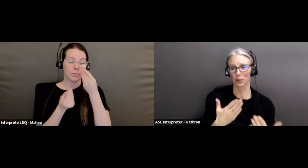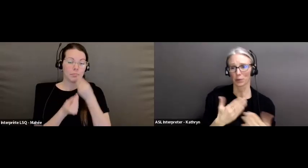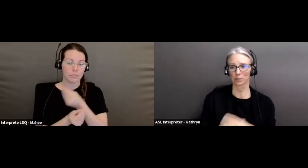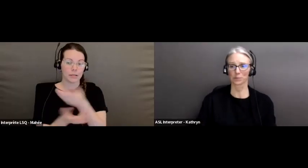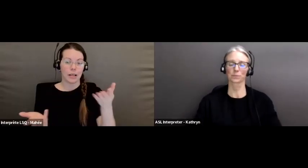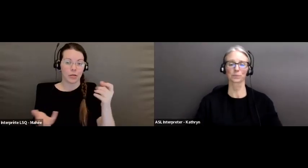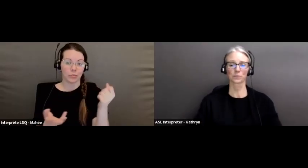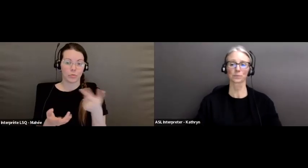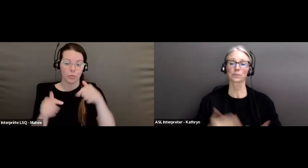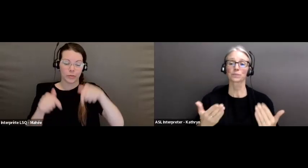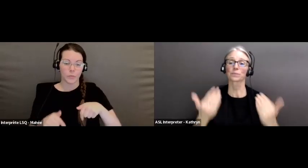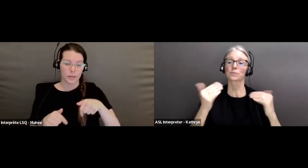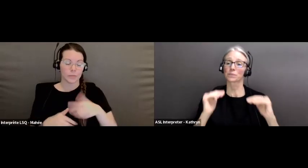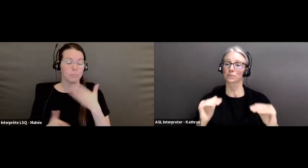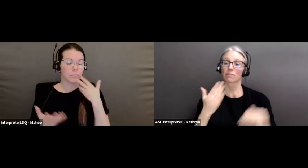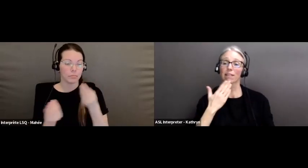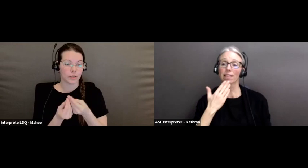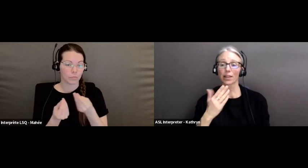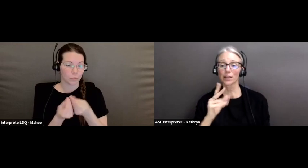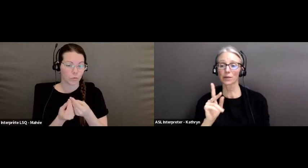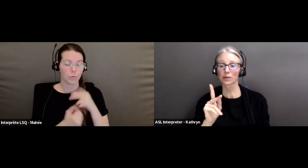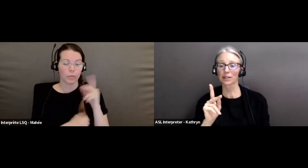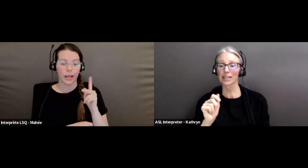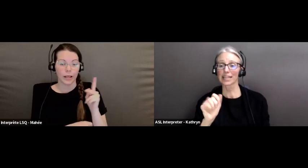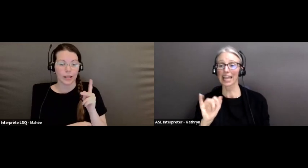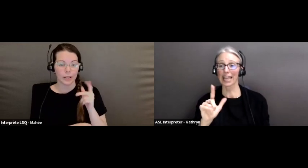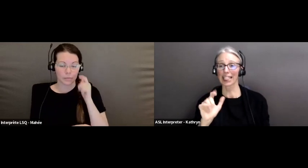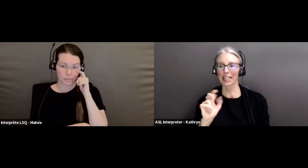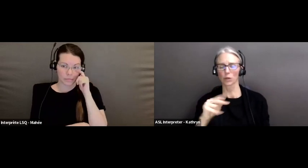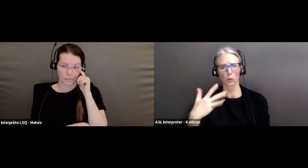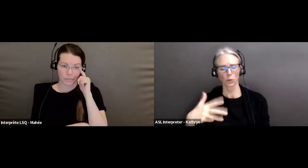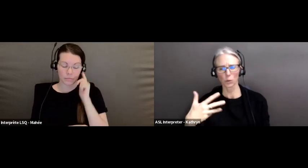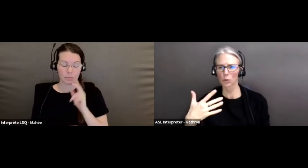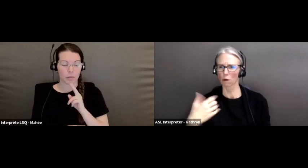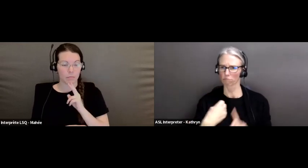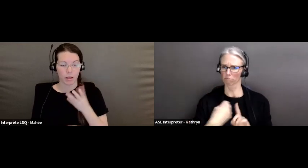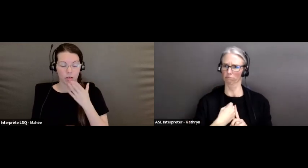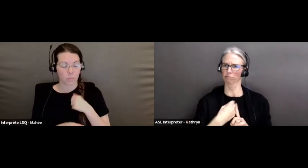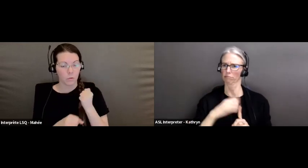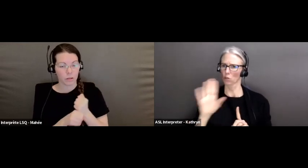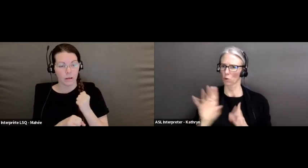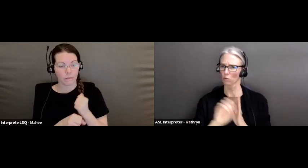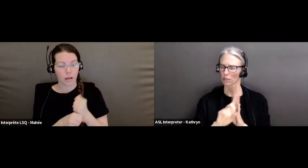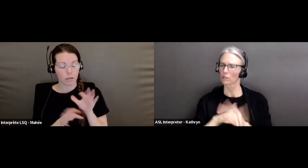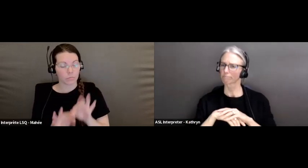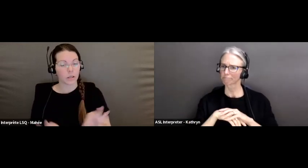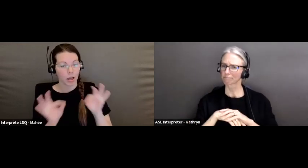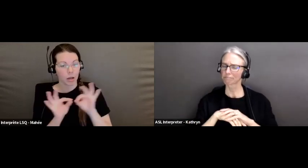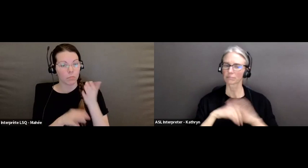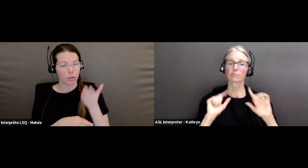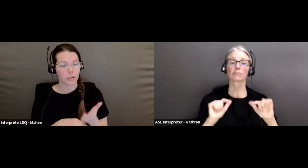Thanks so much, Caitlin, for a really impactful expose. Thank you very much. Alex, we're on